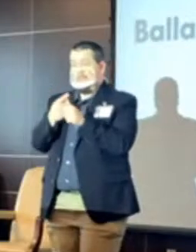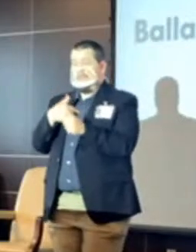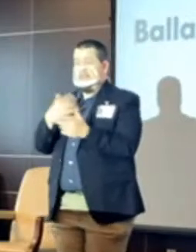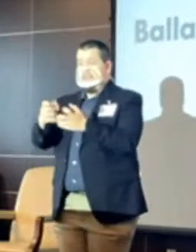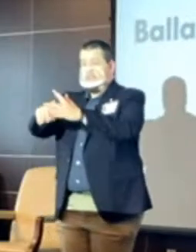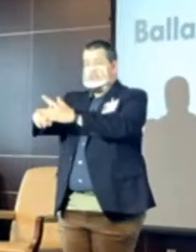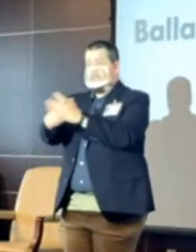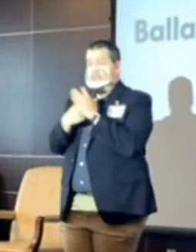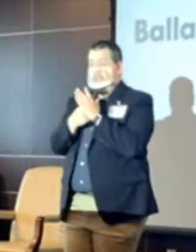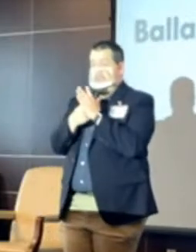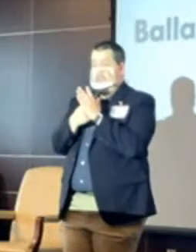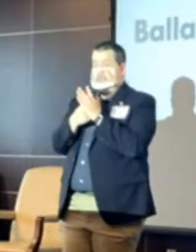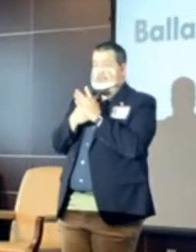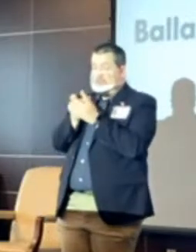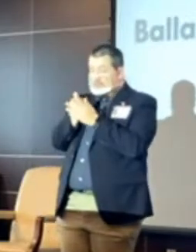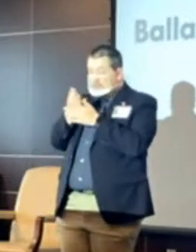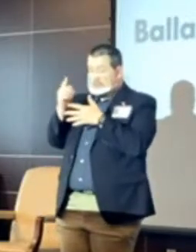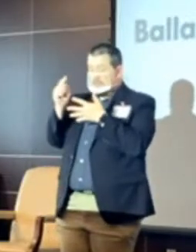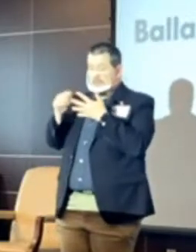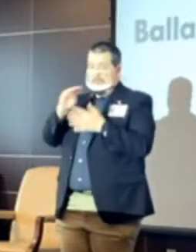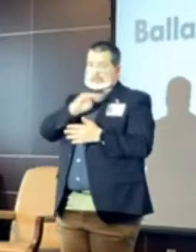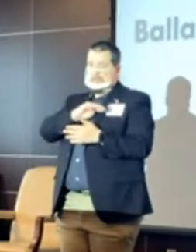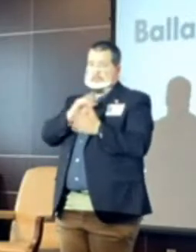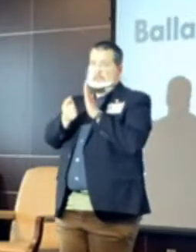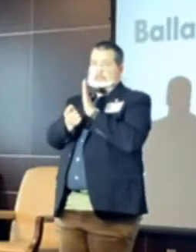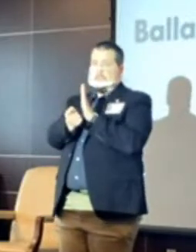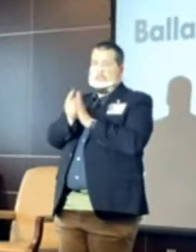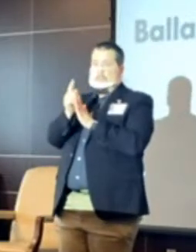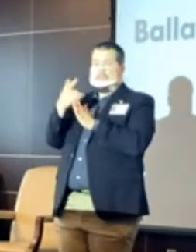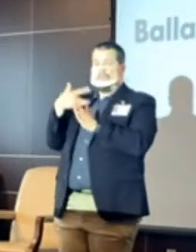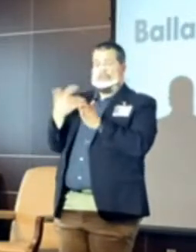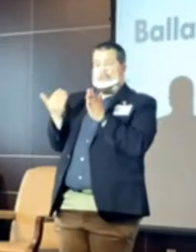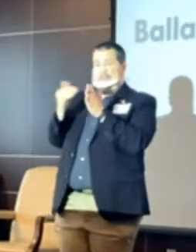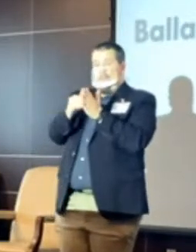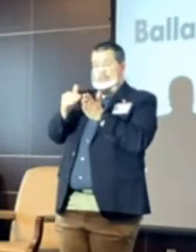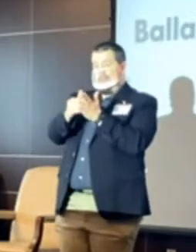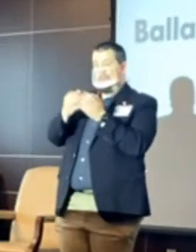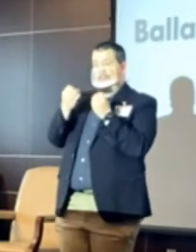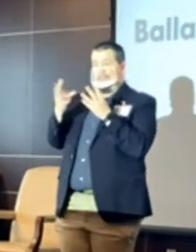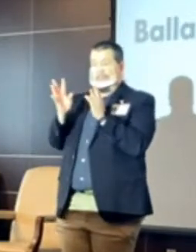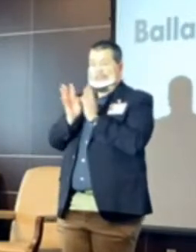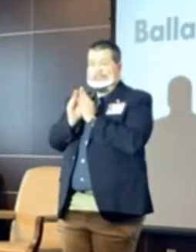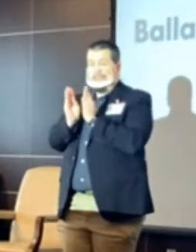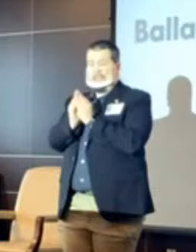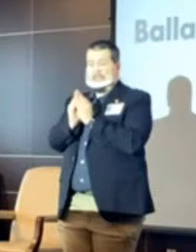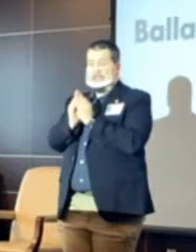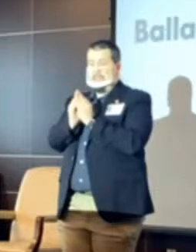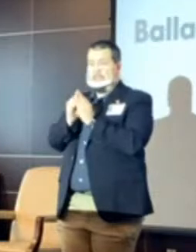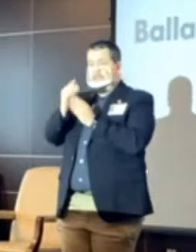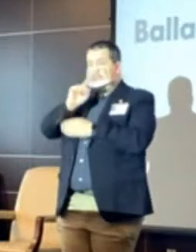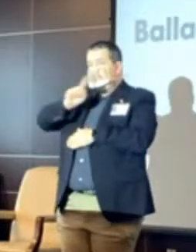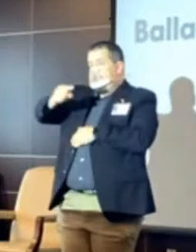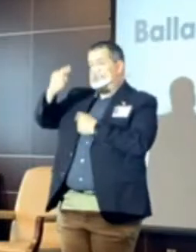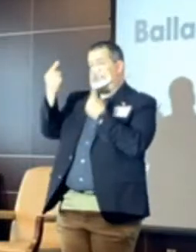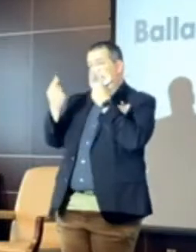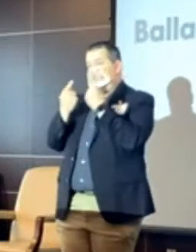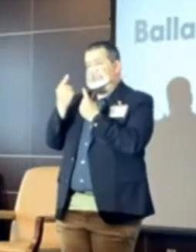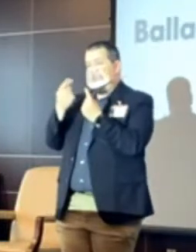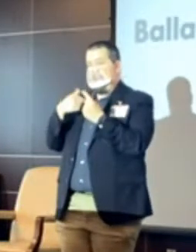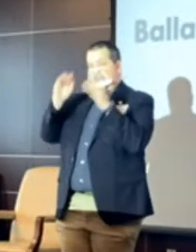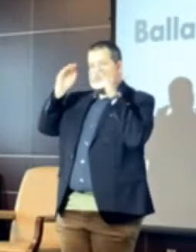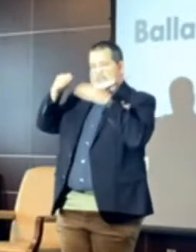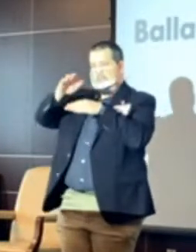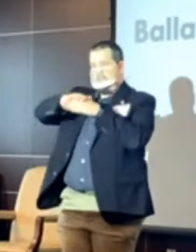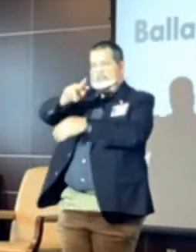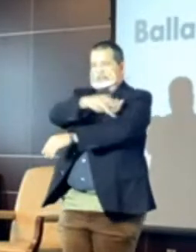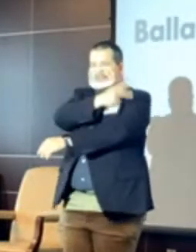start with a couple of mission moments. We do this often at many of our meetings to really think about our focus